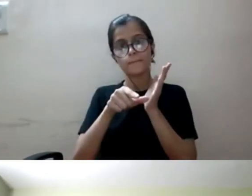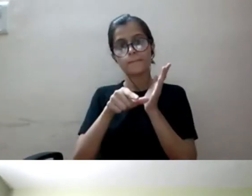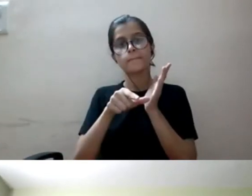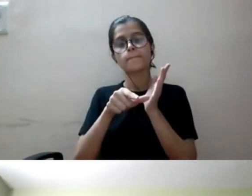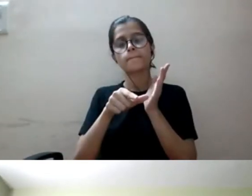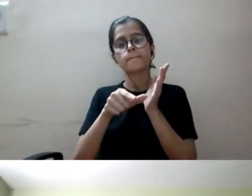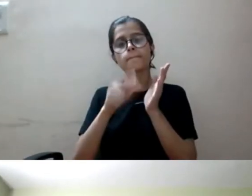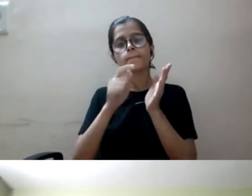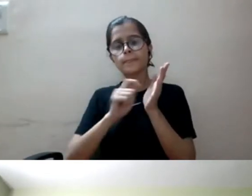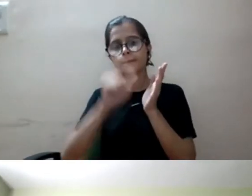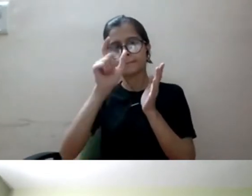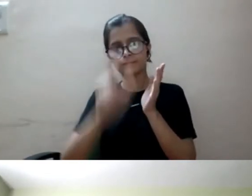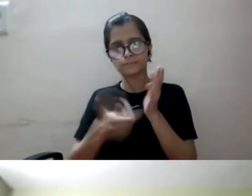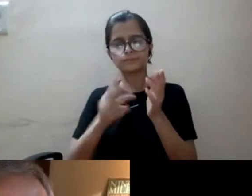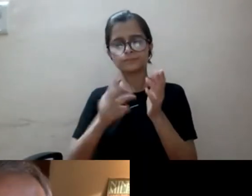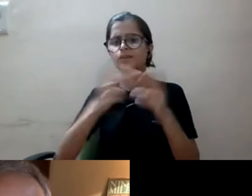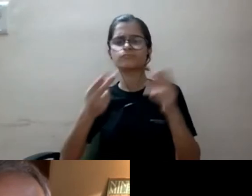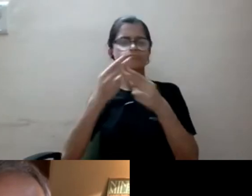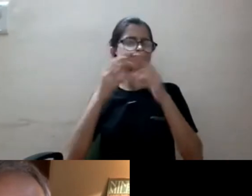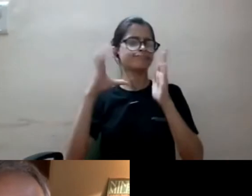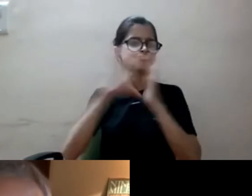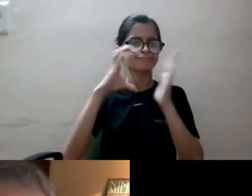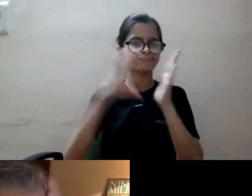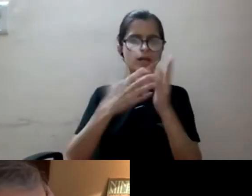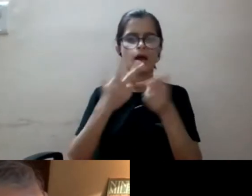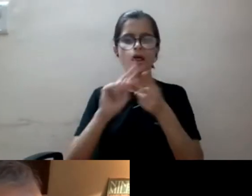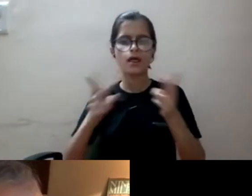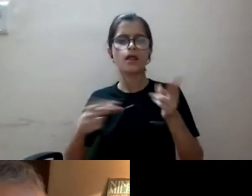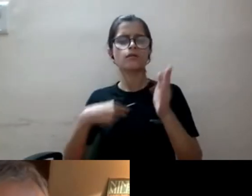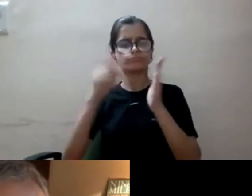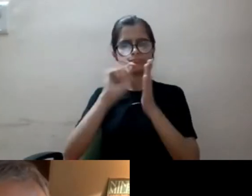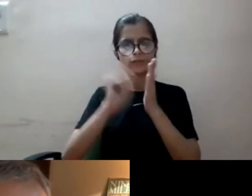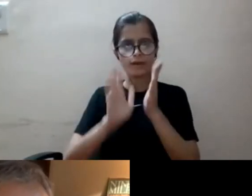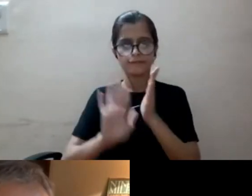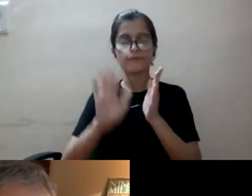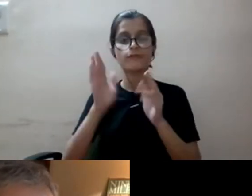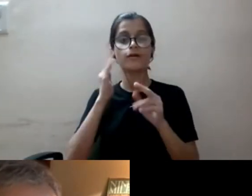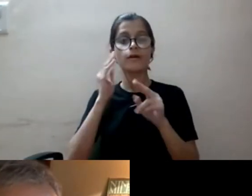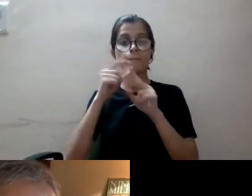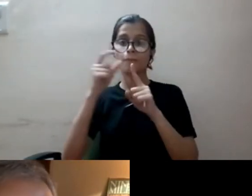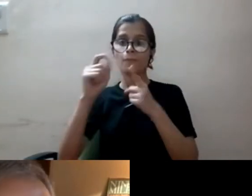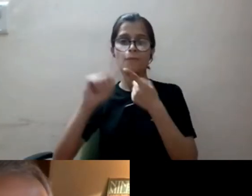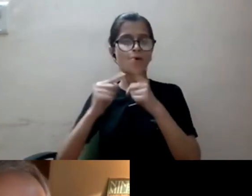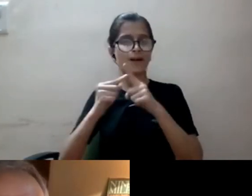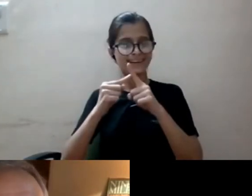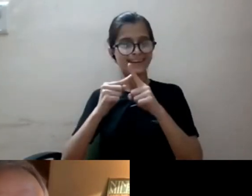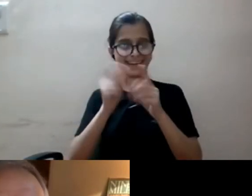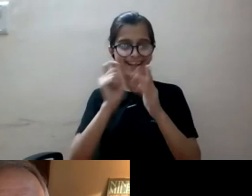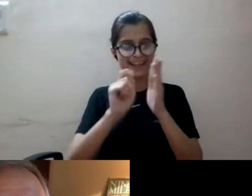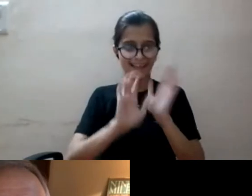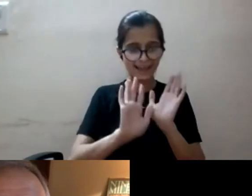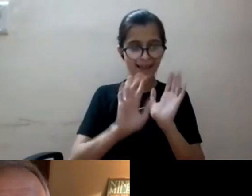who's written memoirs, someone who writes essays, but I'm making a mention here because a poet is a writer too, but I'd like to say he's a writer and a